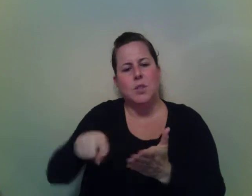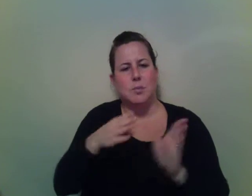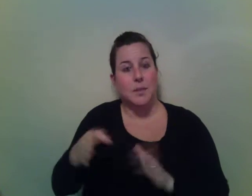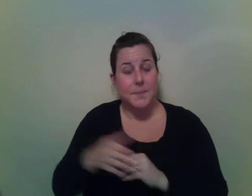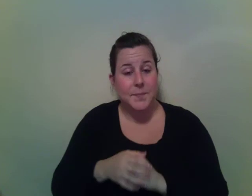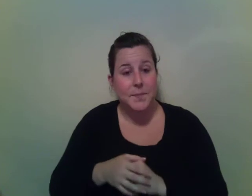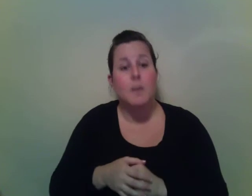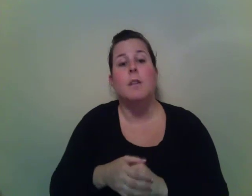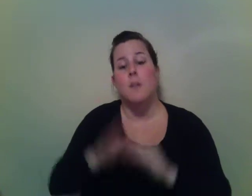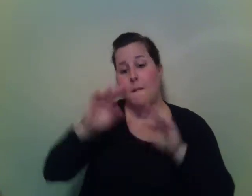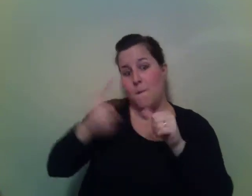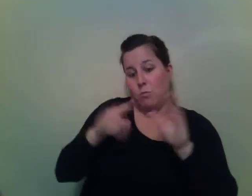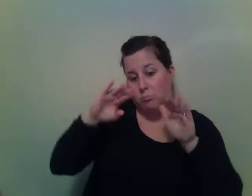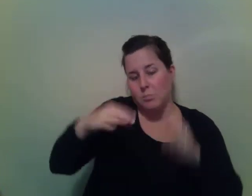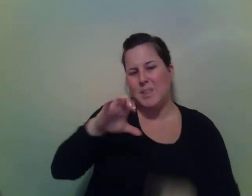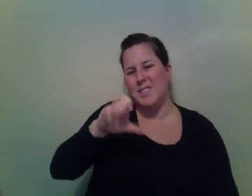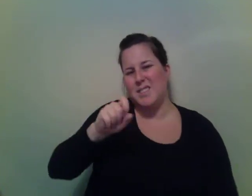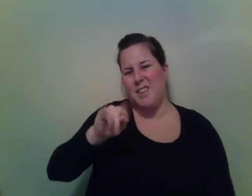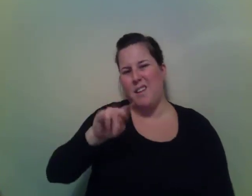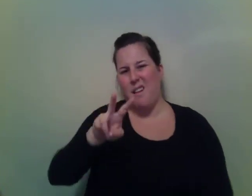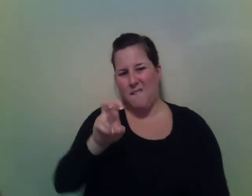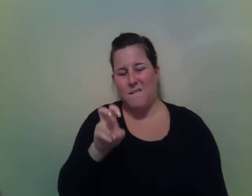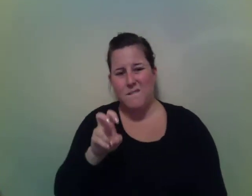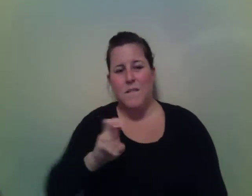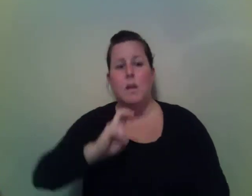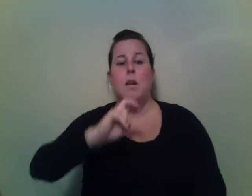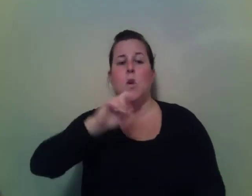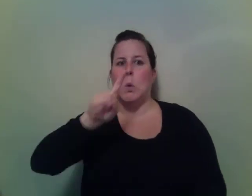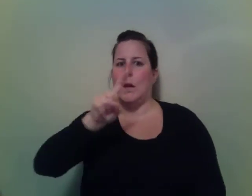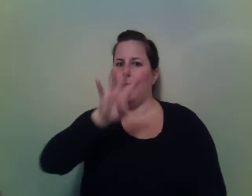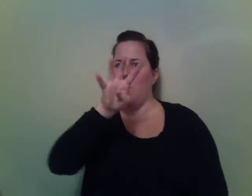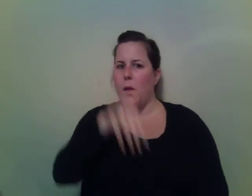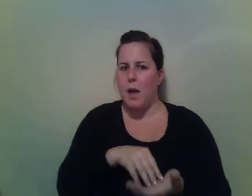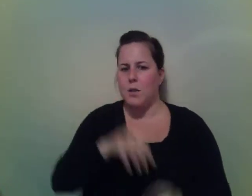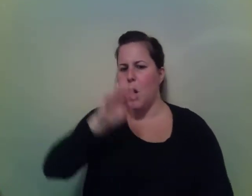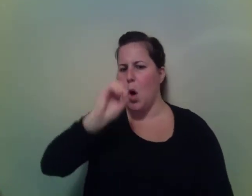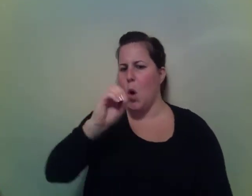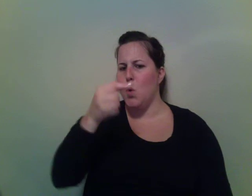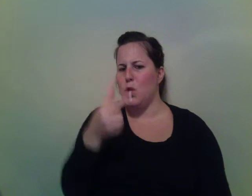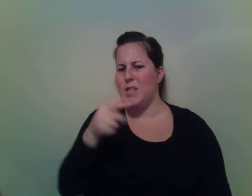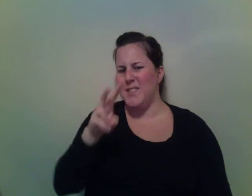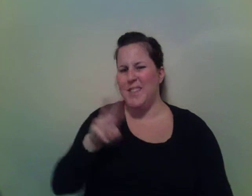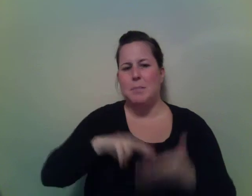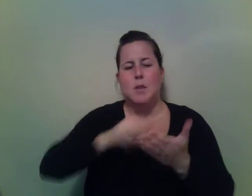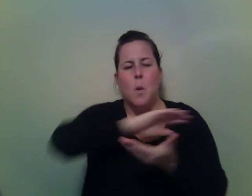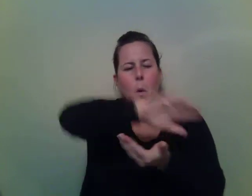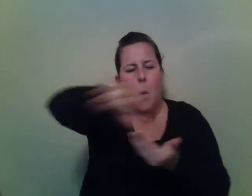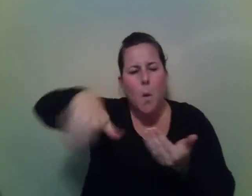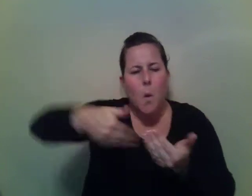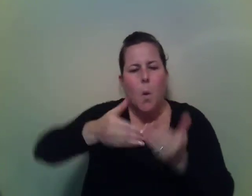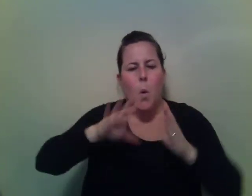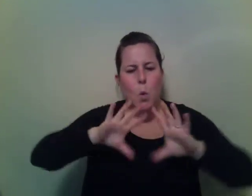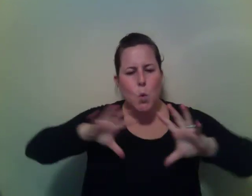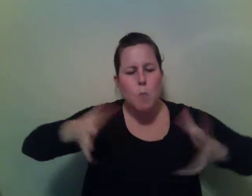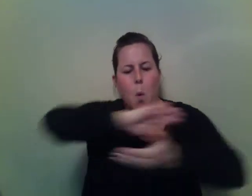executive, you need to have 4,000 OGV, and that means overall group volume. So your entire team must